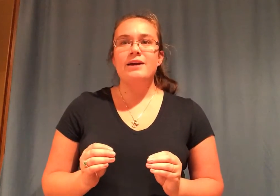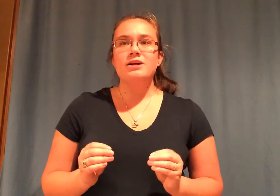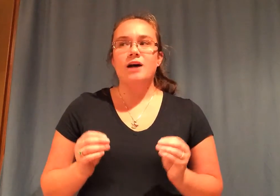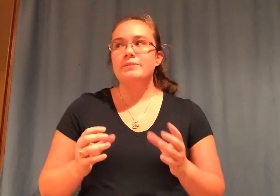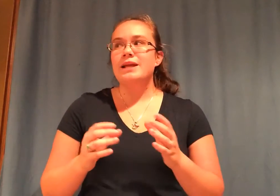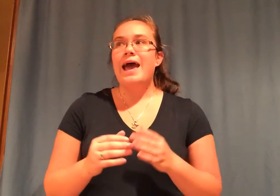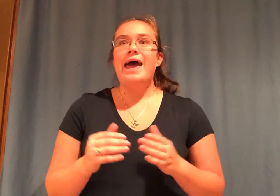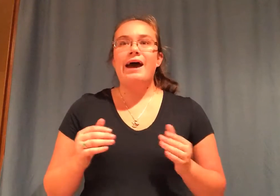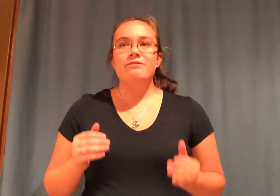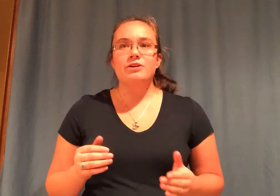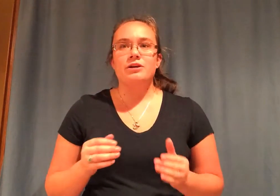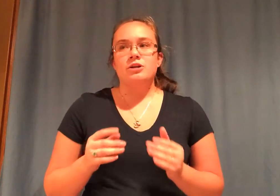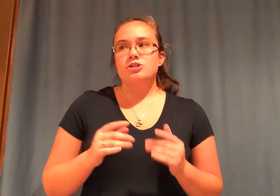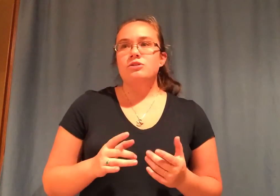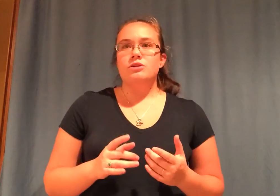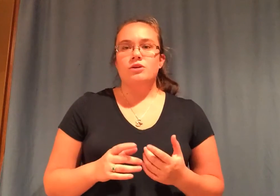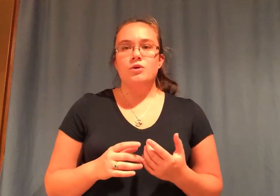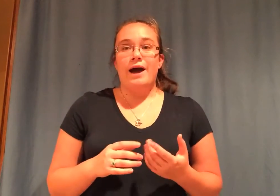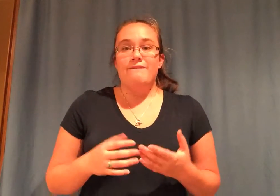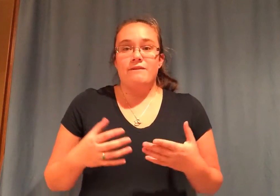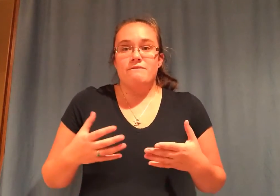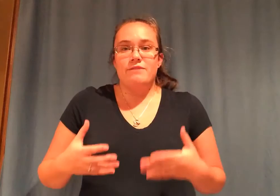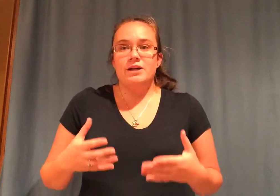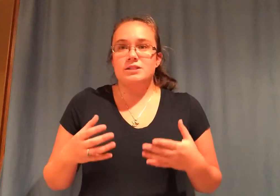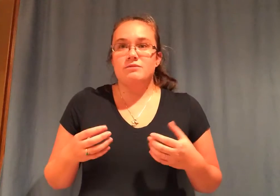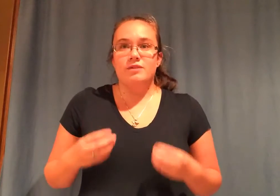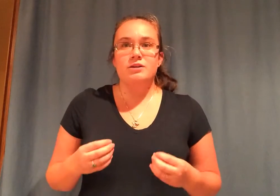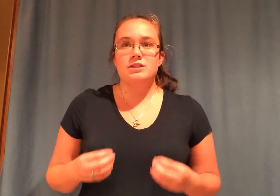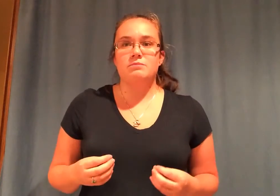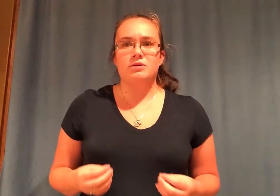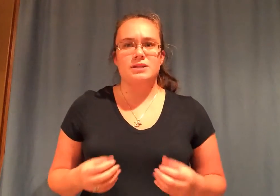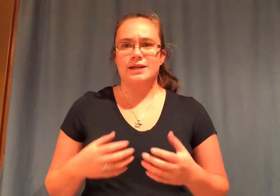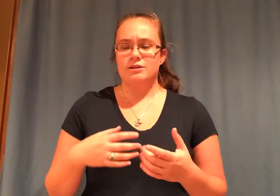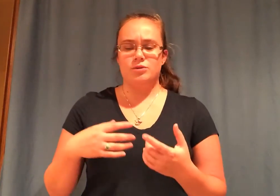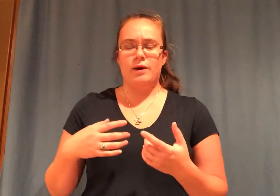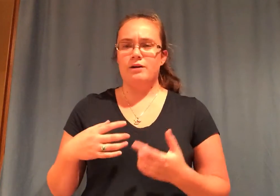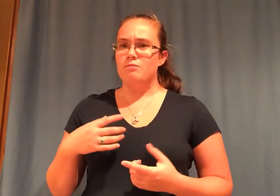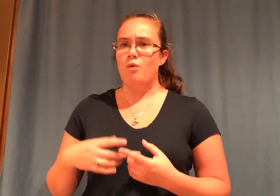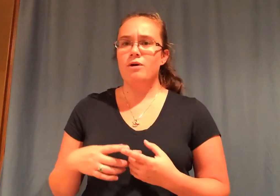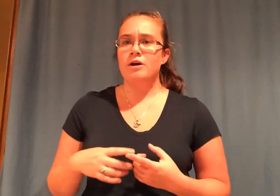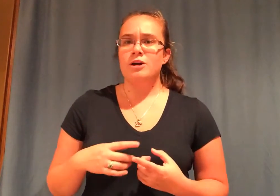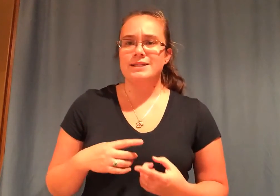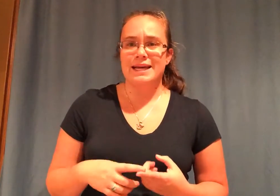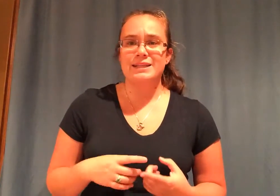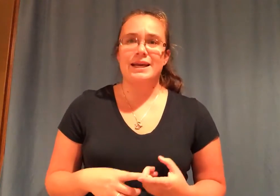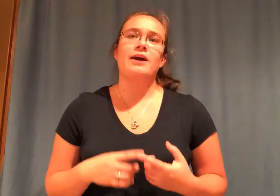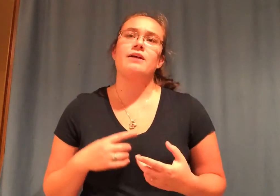are adopted after children who have very severe disabilities that require more daily care and